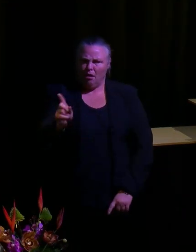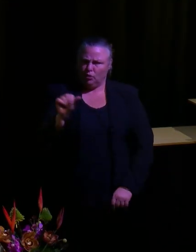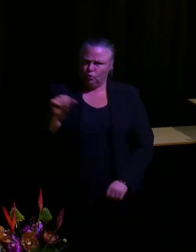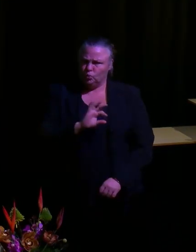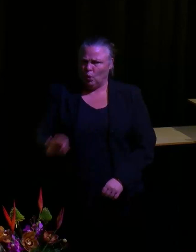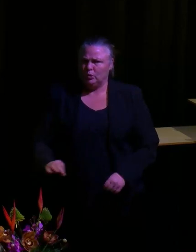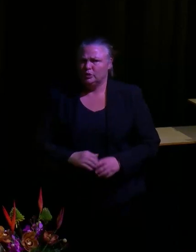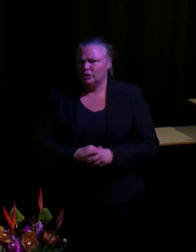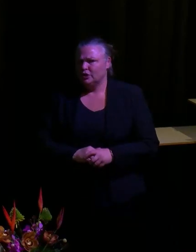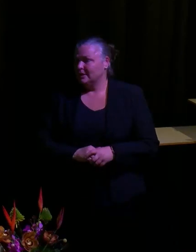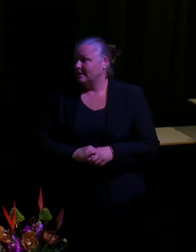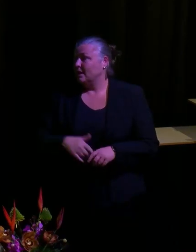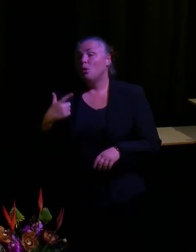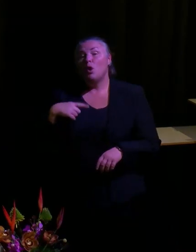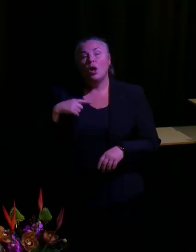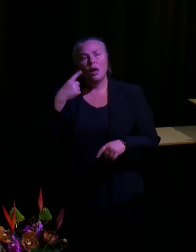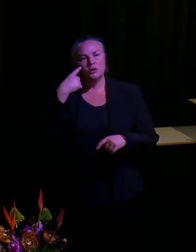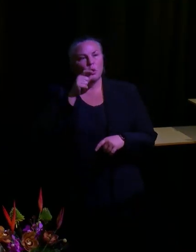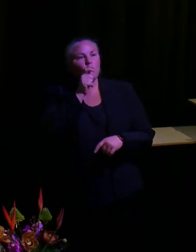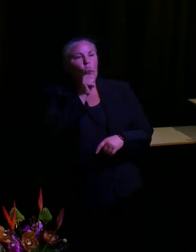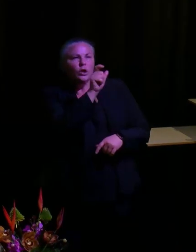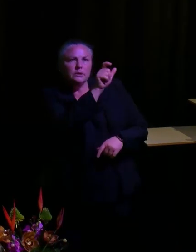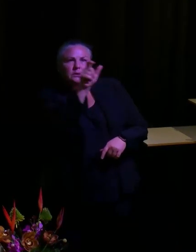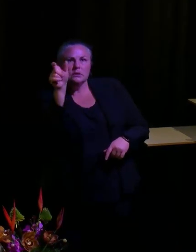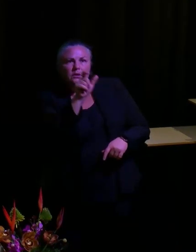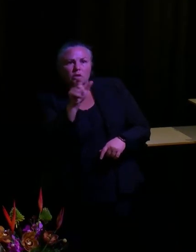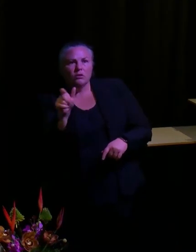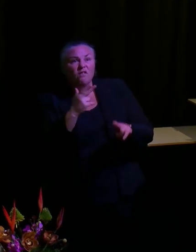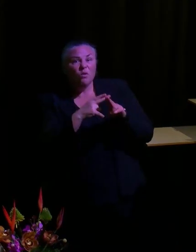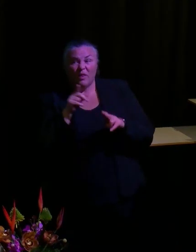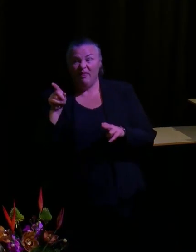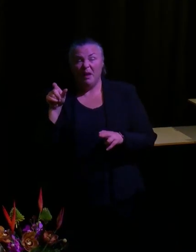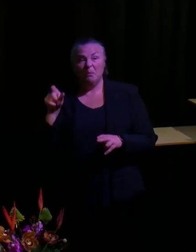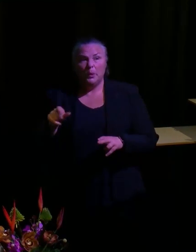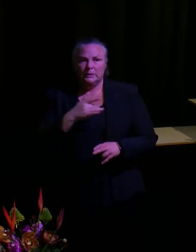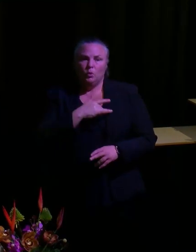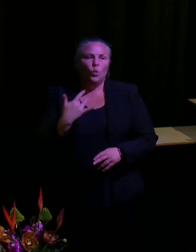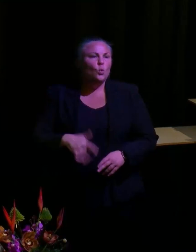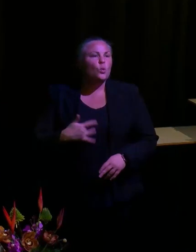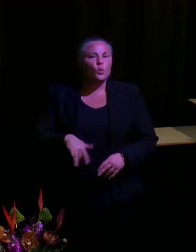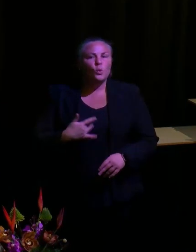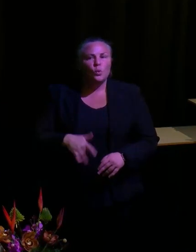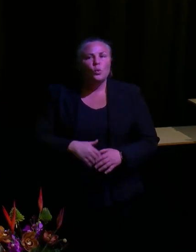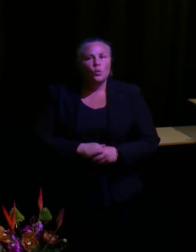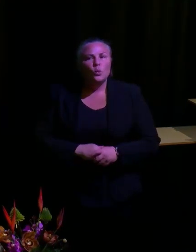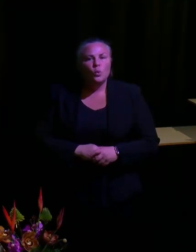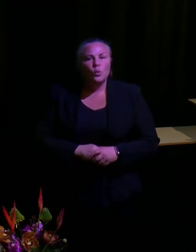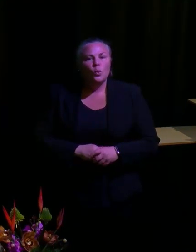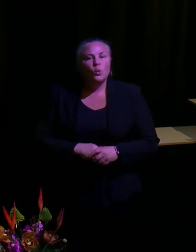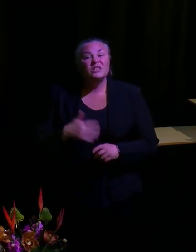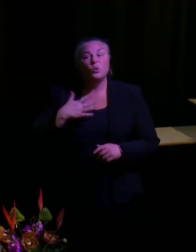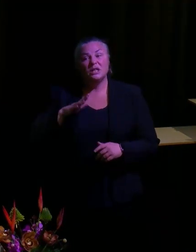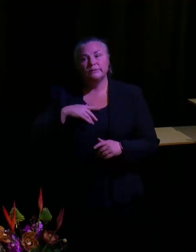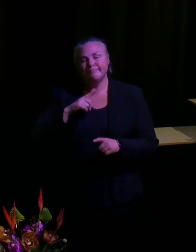saw words on the wall that was like, to them, was offensive. So then we had to address the elephant